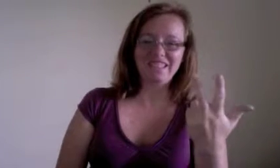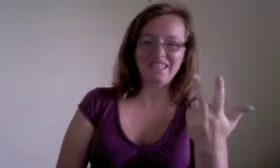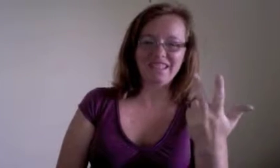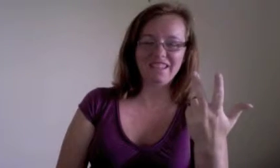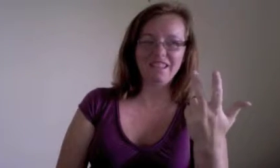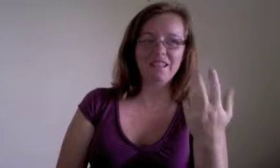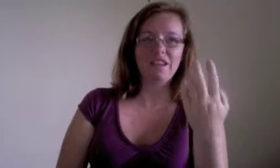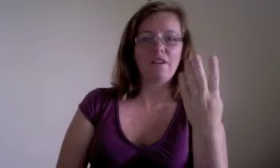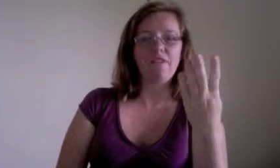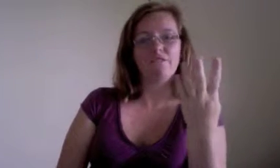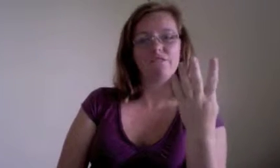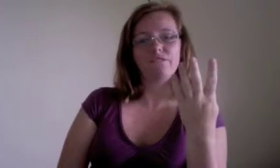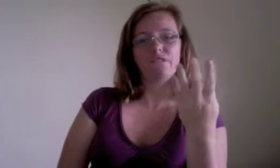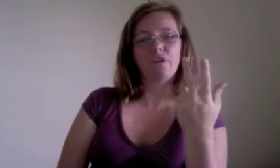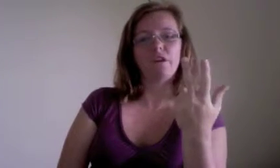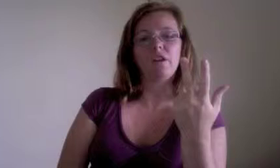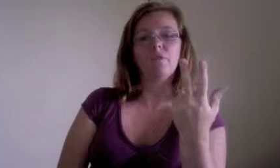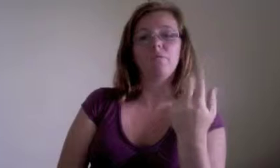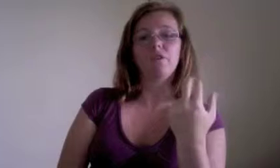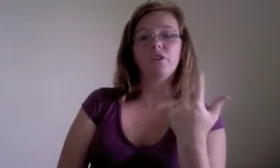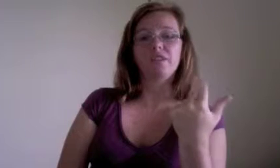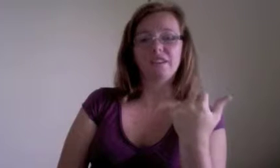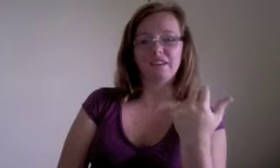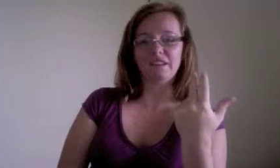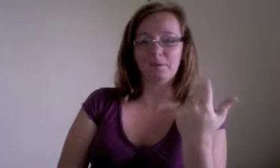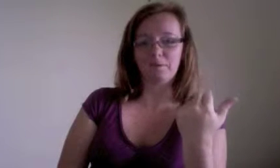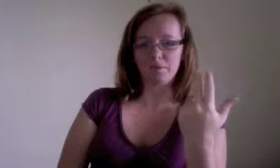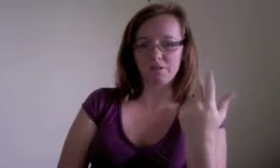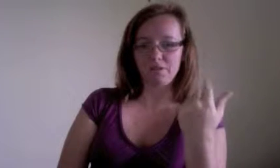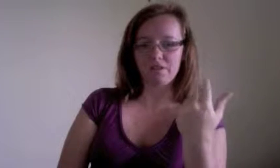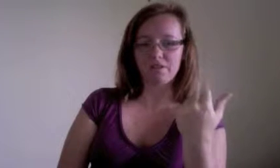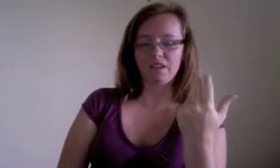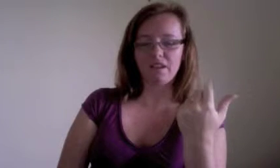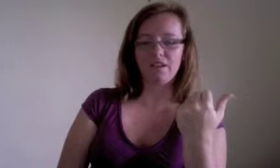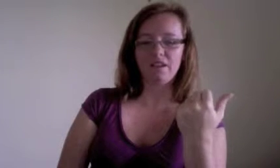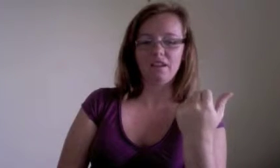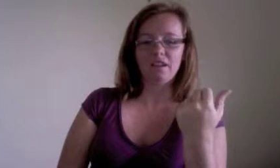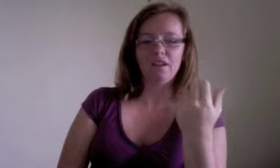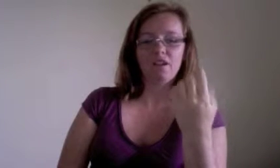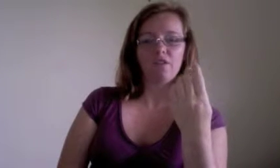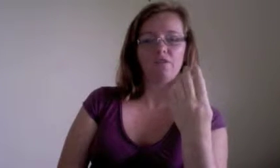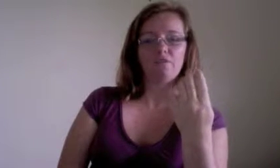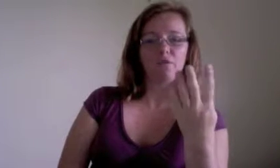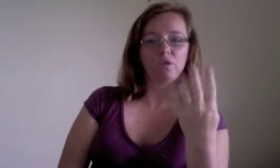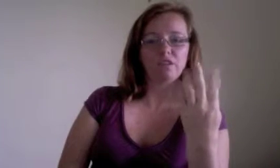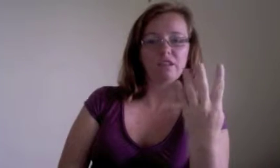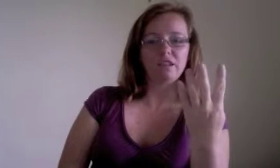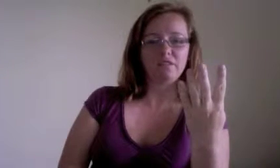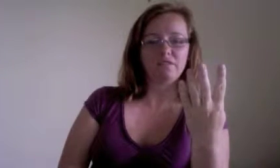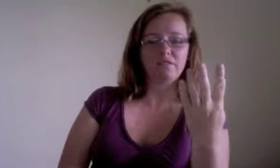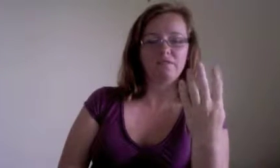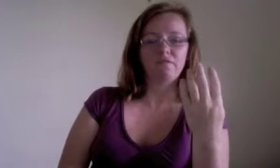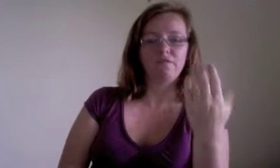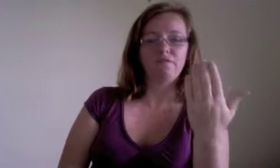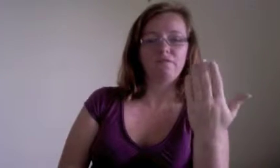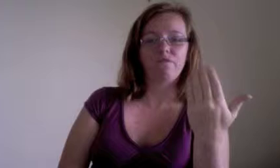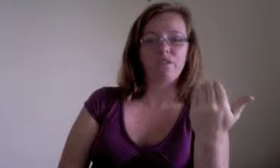13. No, wait, no. 13 comes towards me. 13, 14,